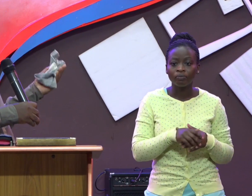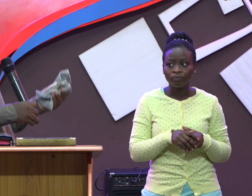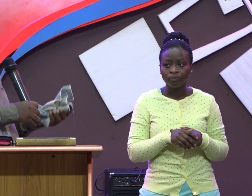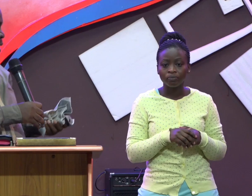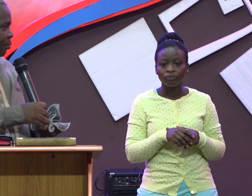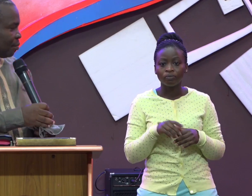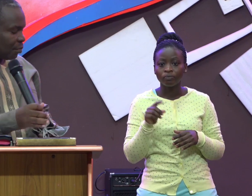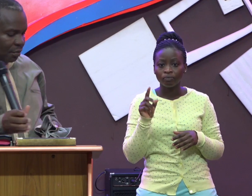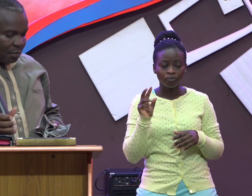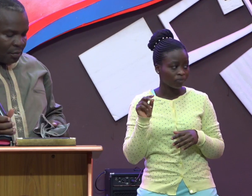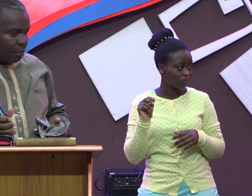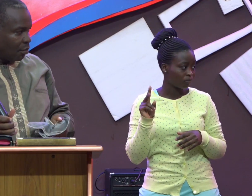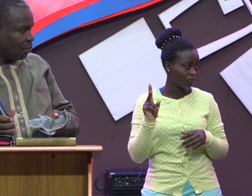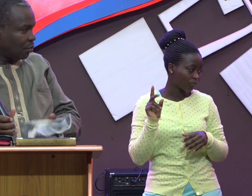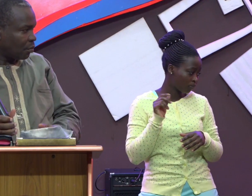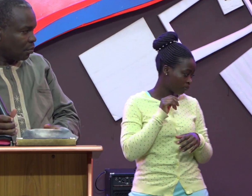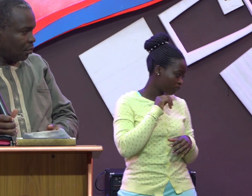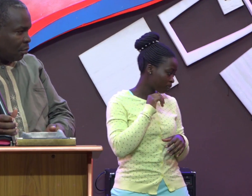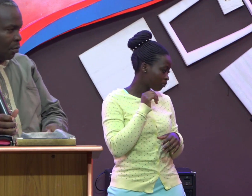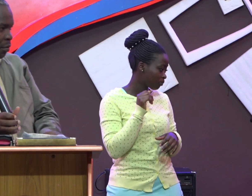Kale, tukulembere.